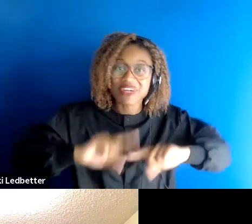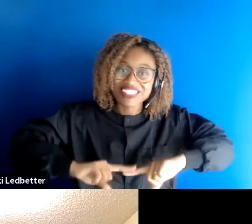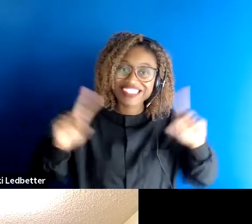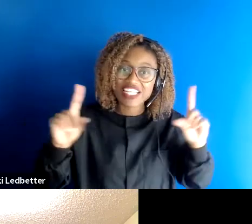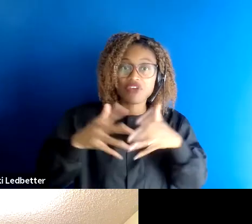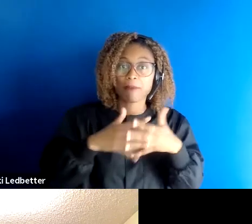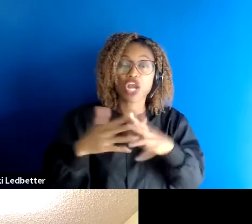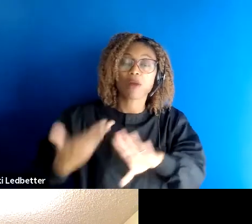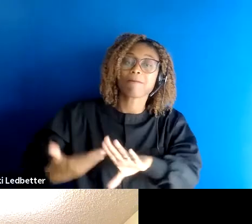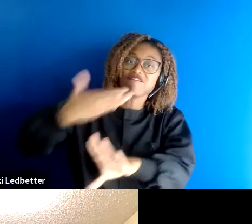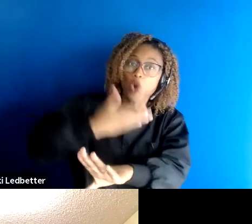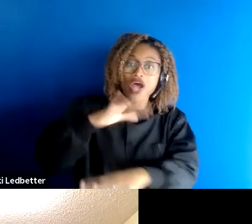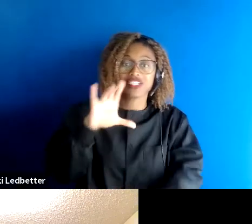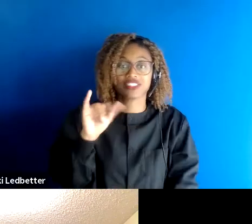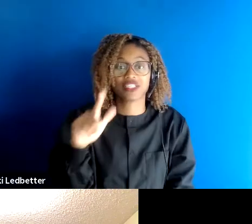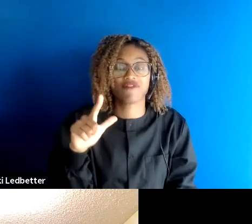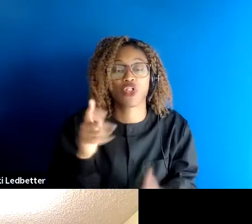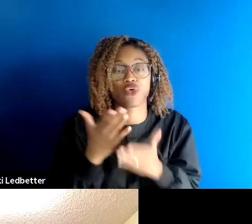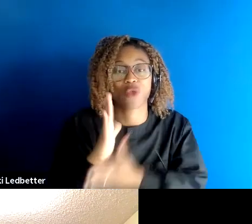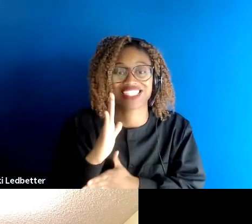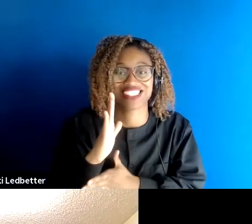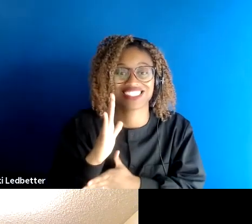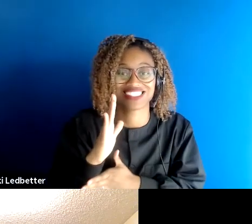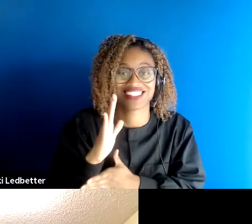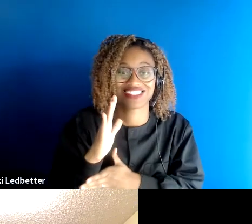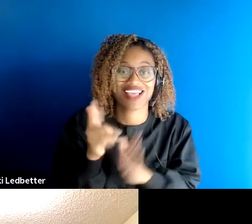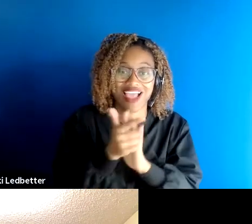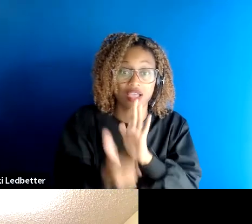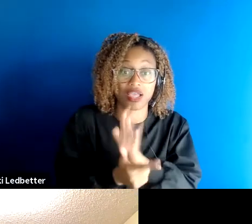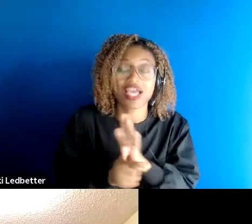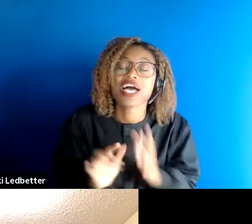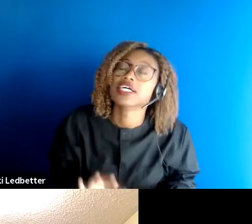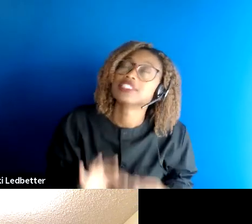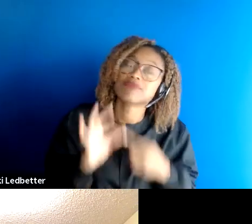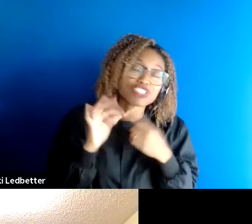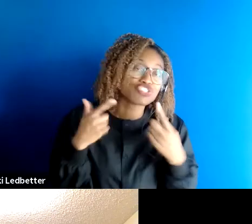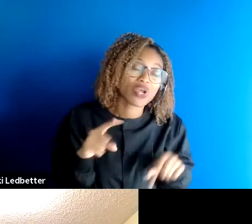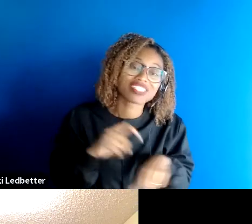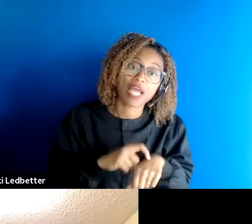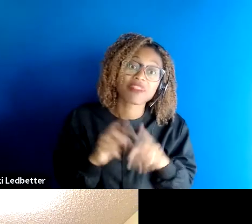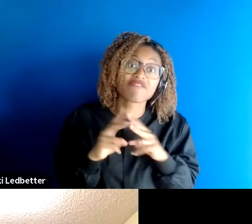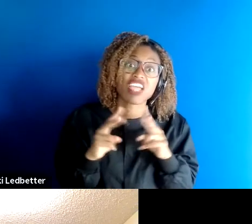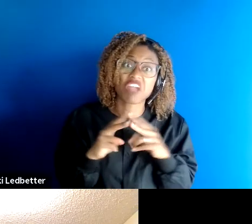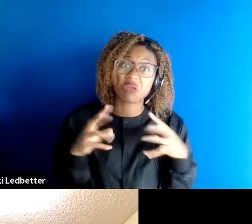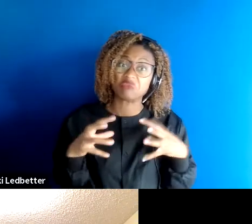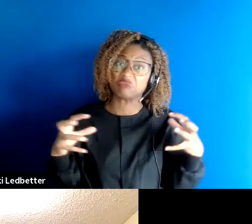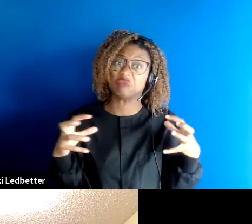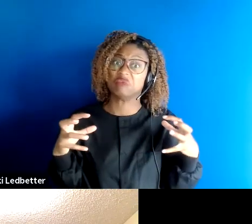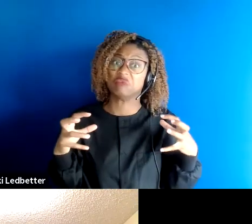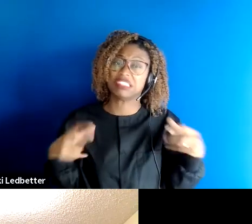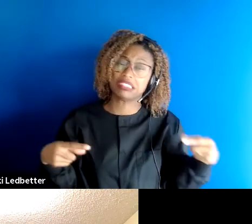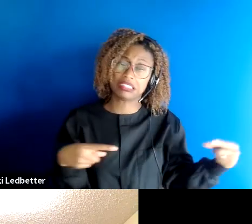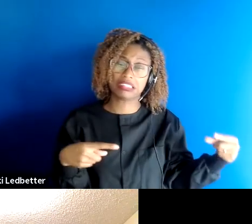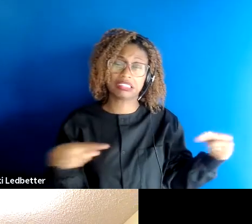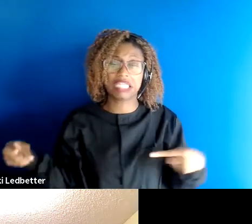the Civil Rights Act, which means in America, and especially during a time where it was highly contentious, meaning that people were